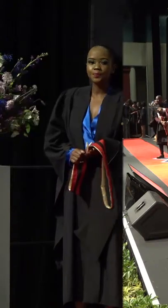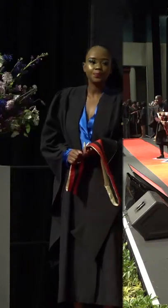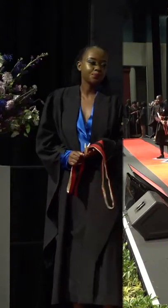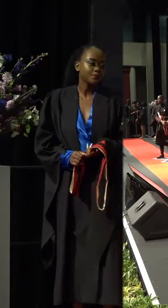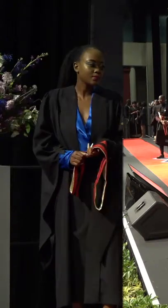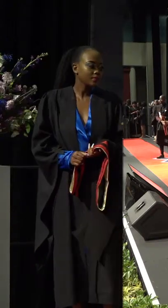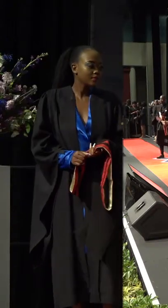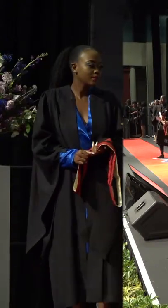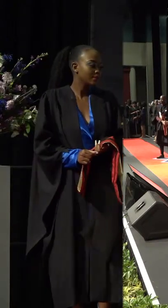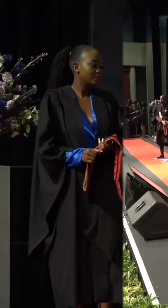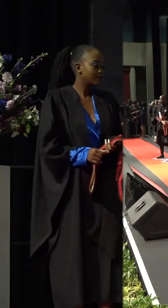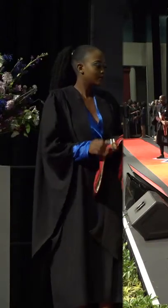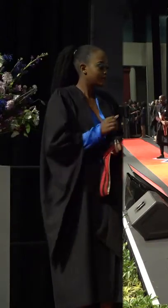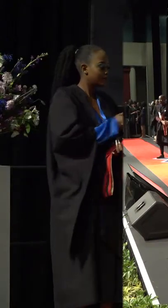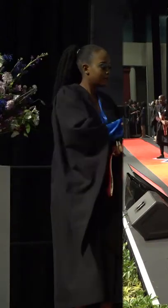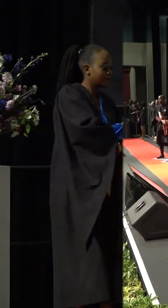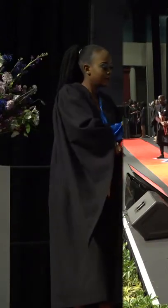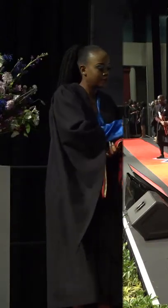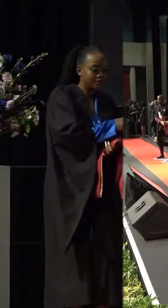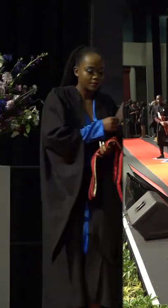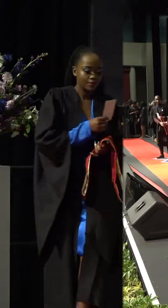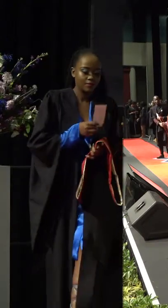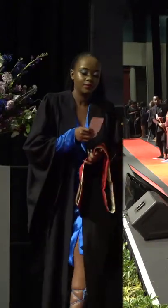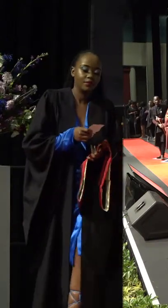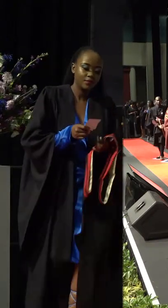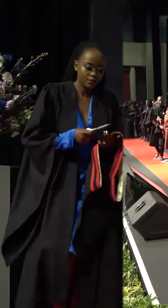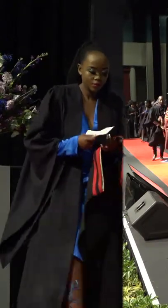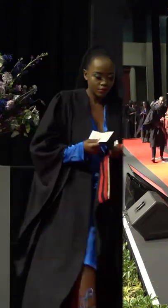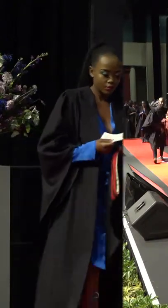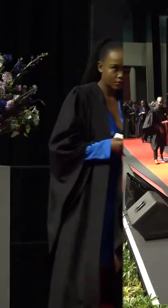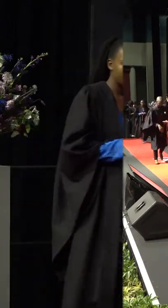Sandisiwe Gratitude Lambisa.